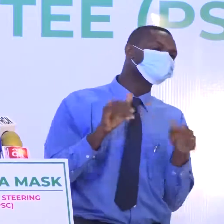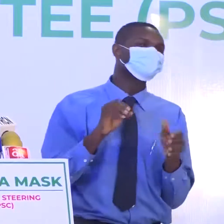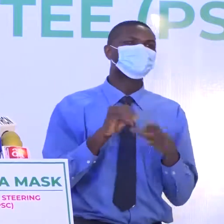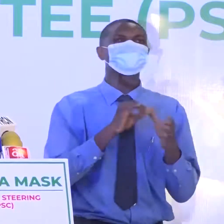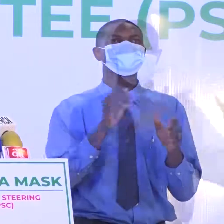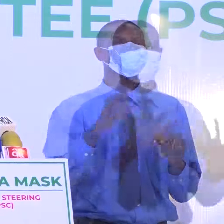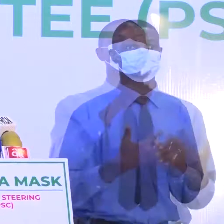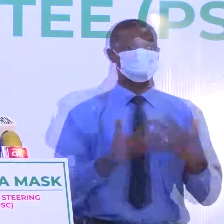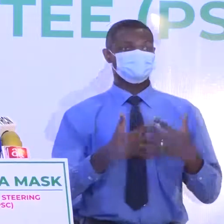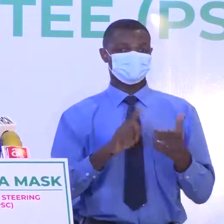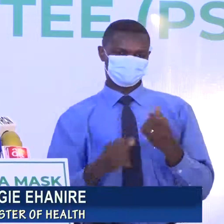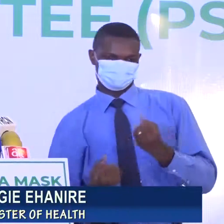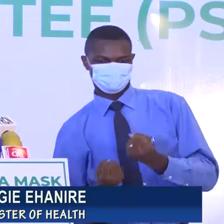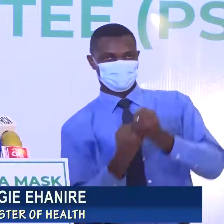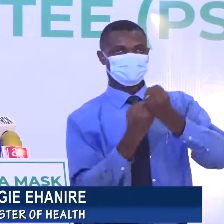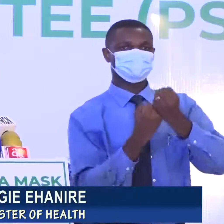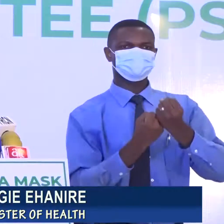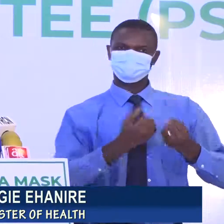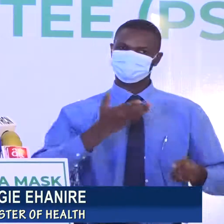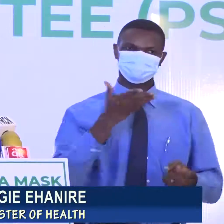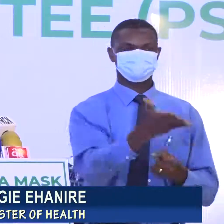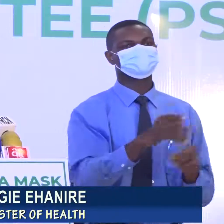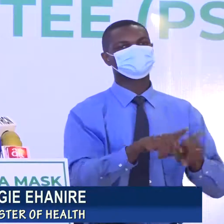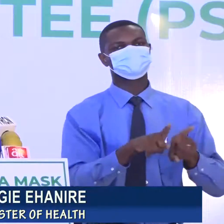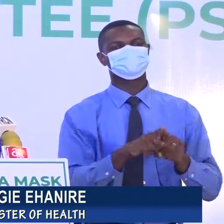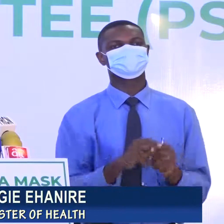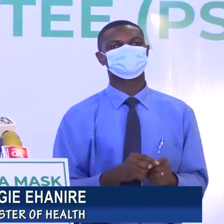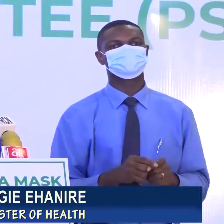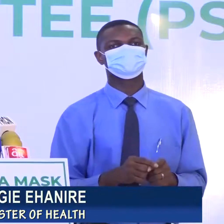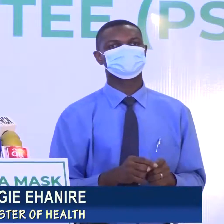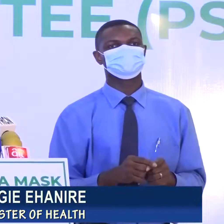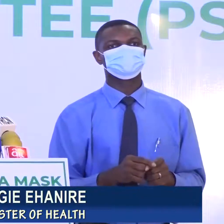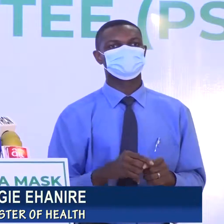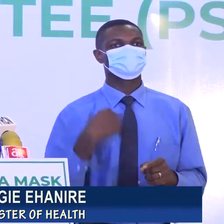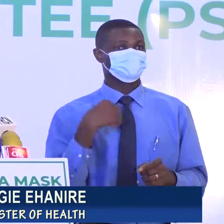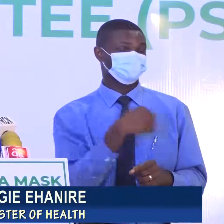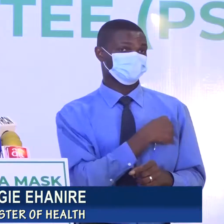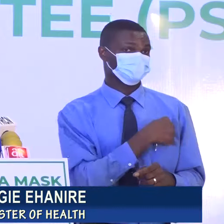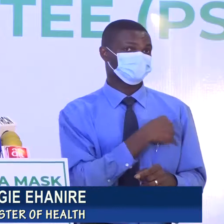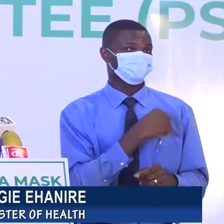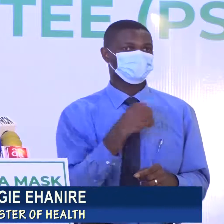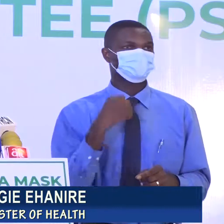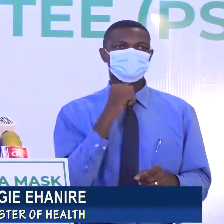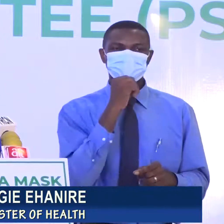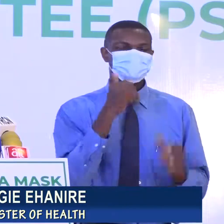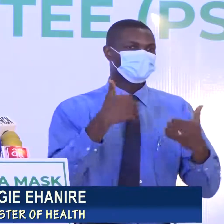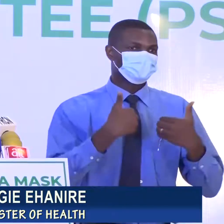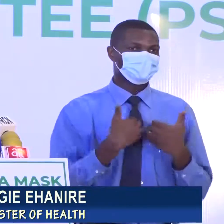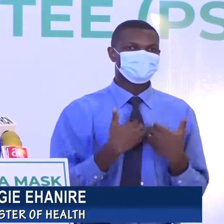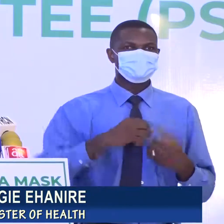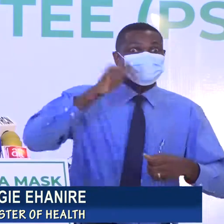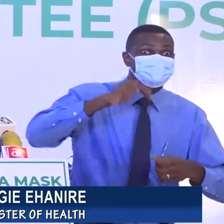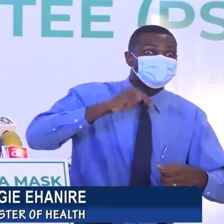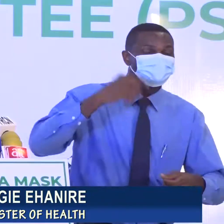infection. There is no surge in oxygen demand, and there is no distress in